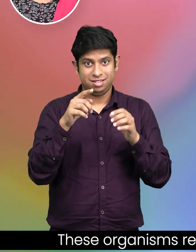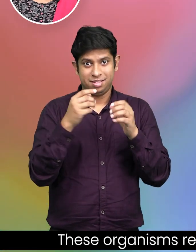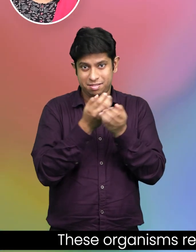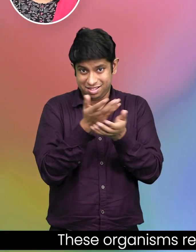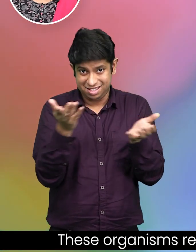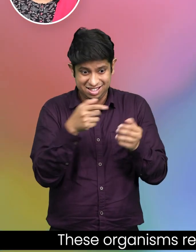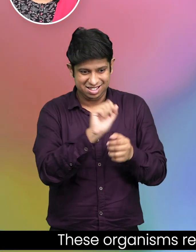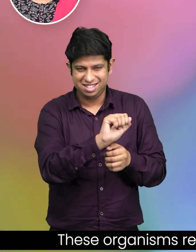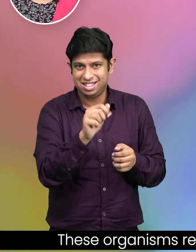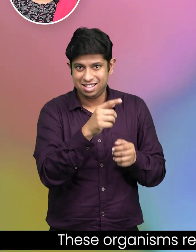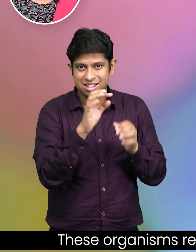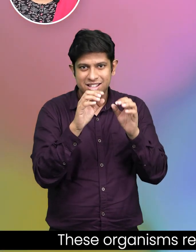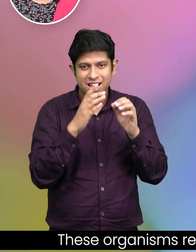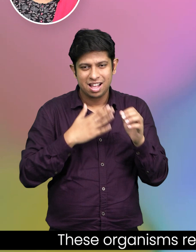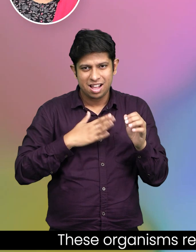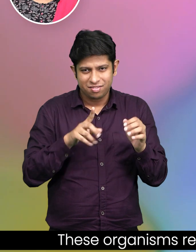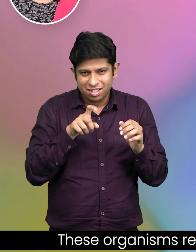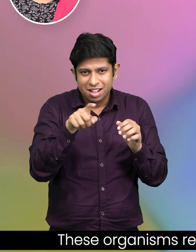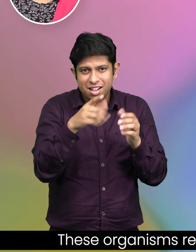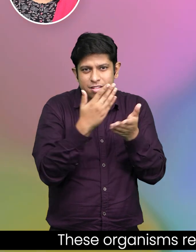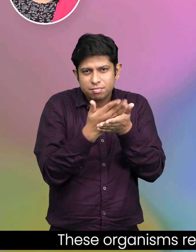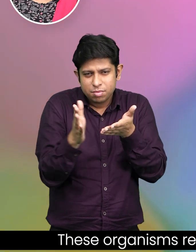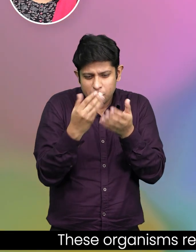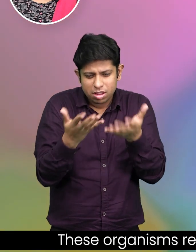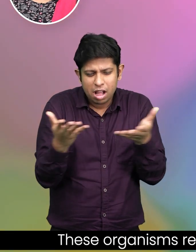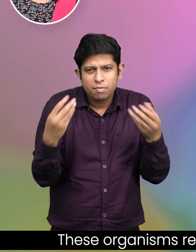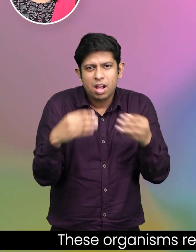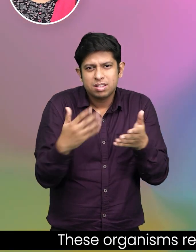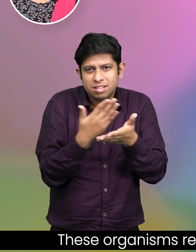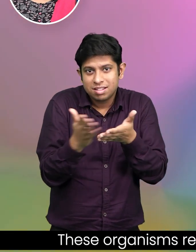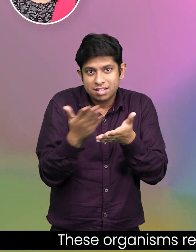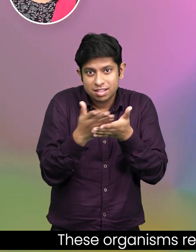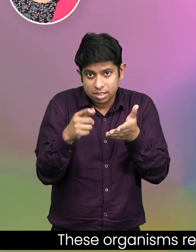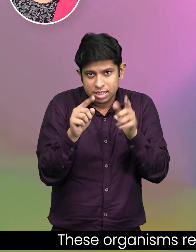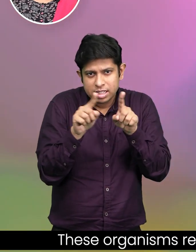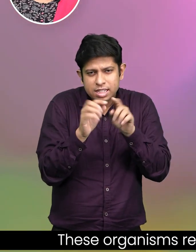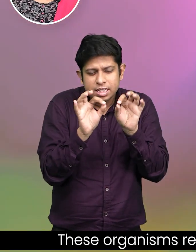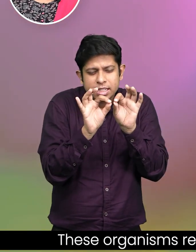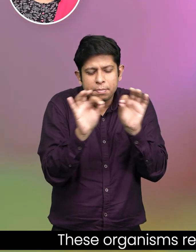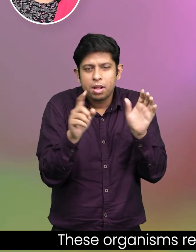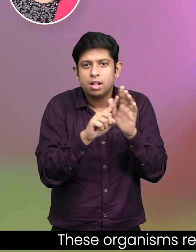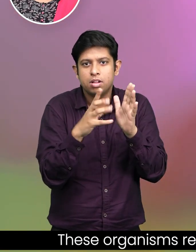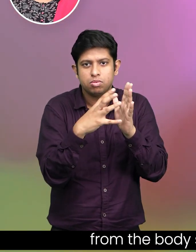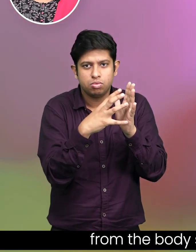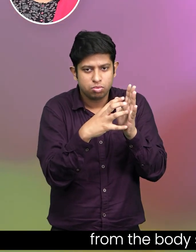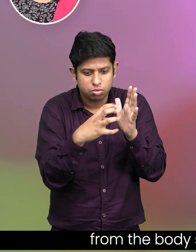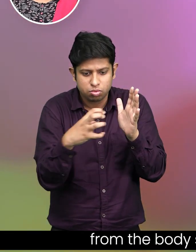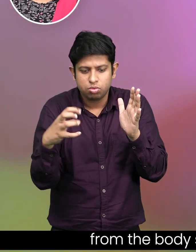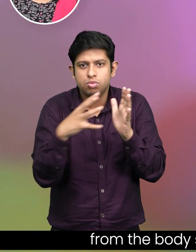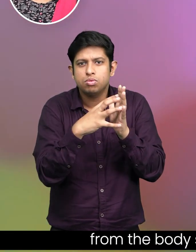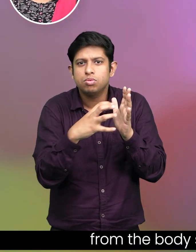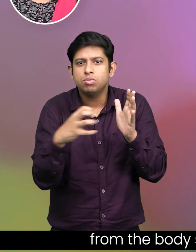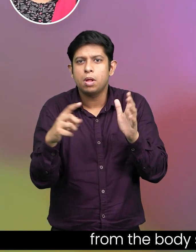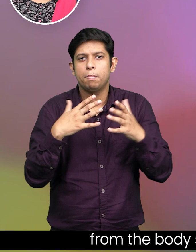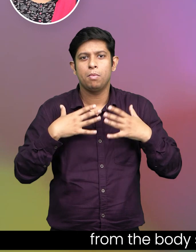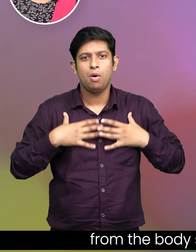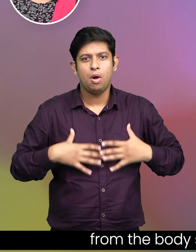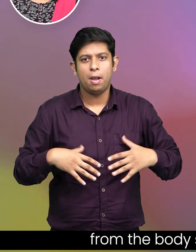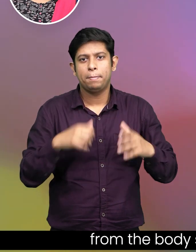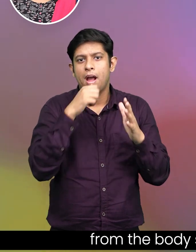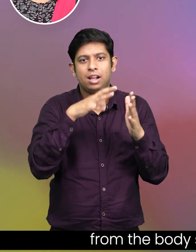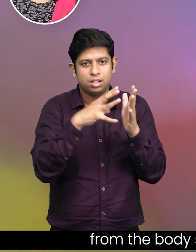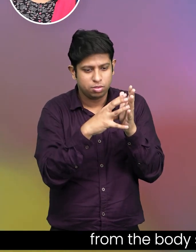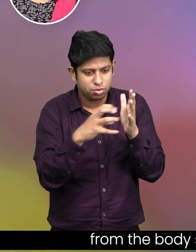These organisms remove waste products by simple diffusion from the body